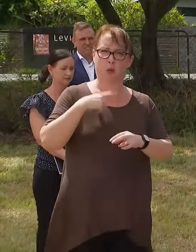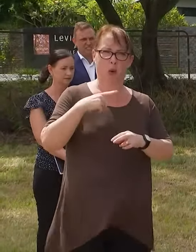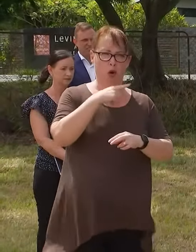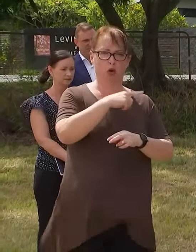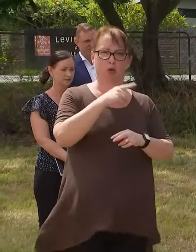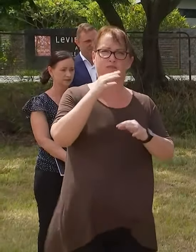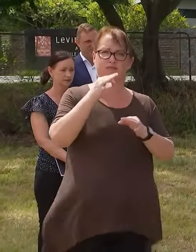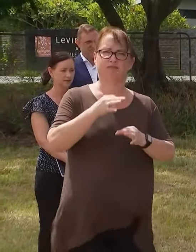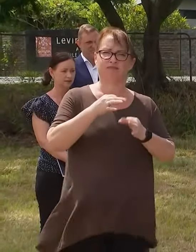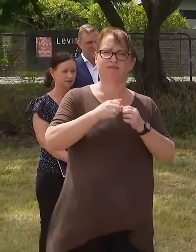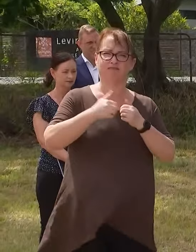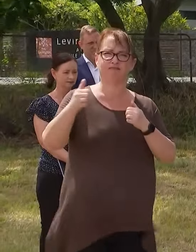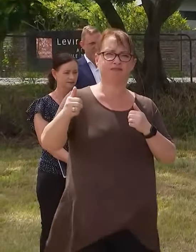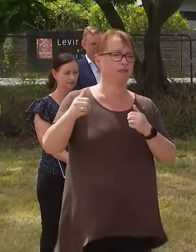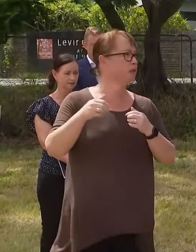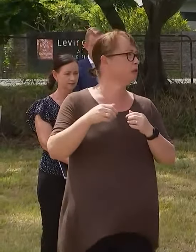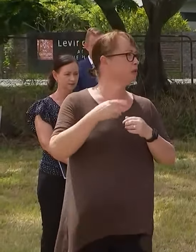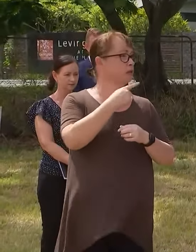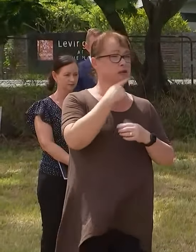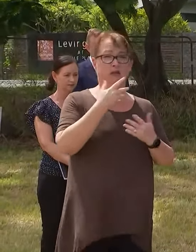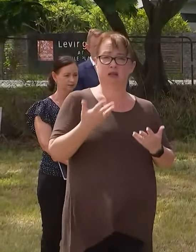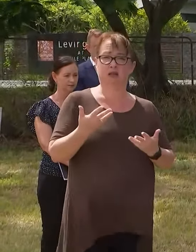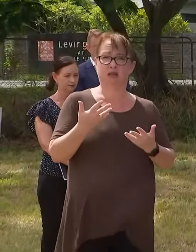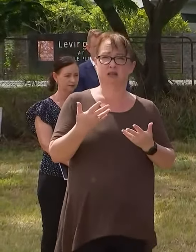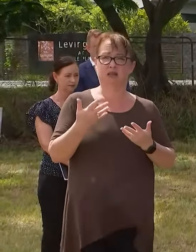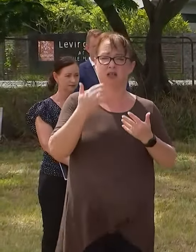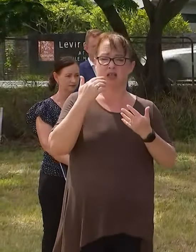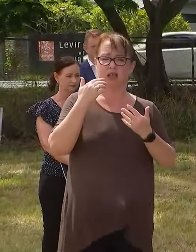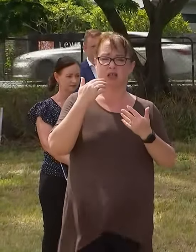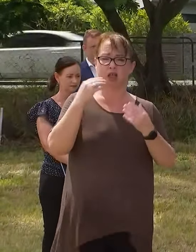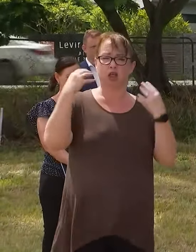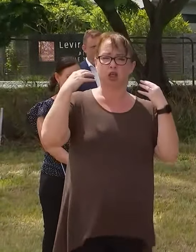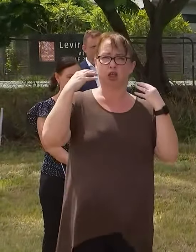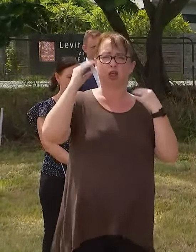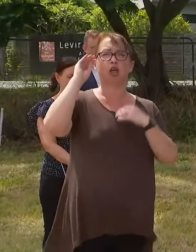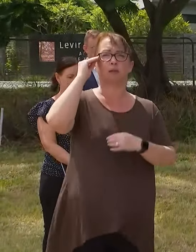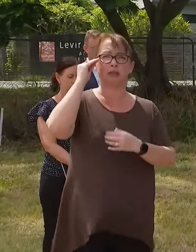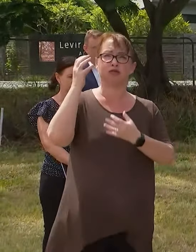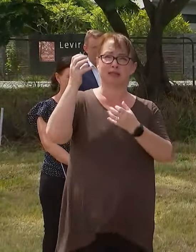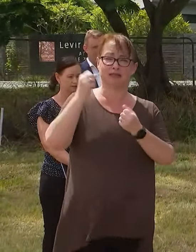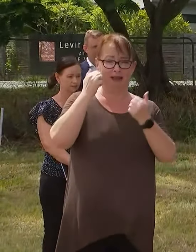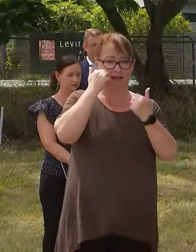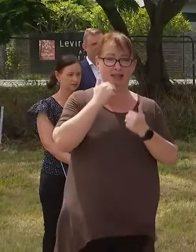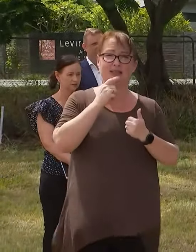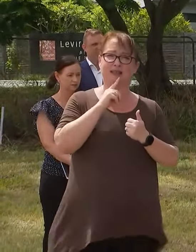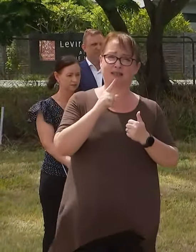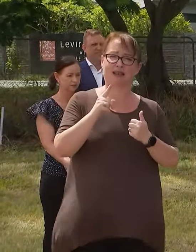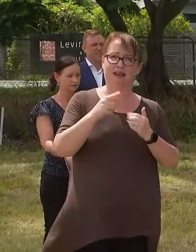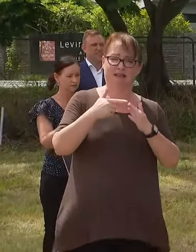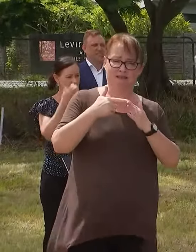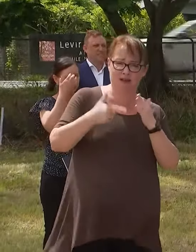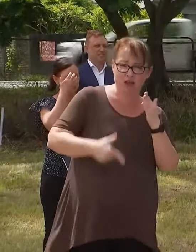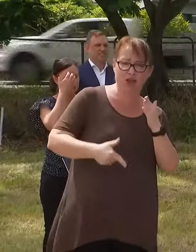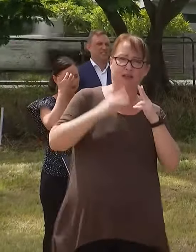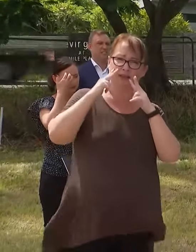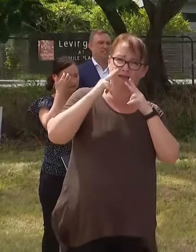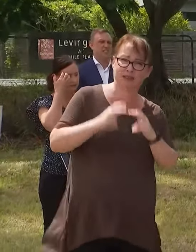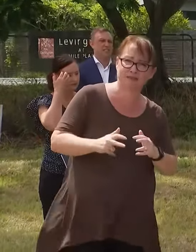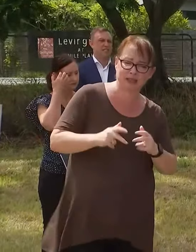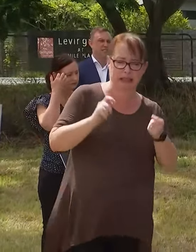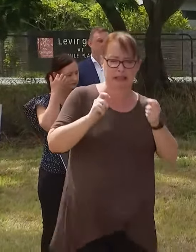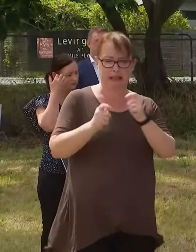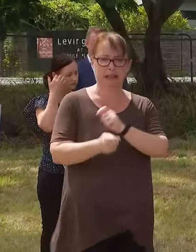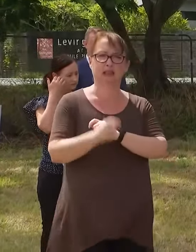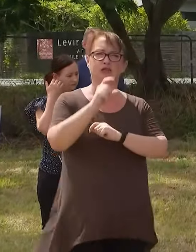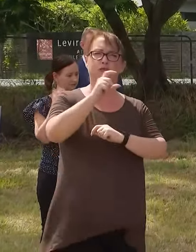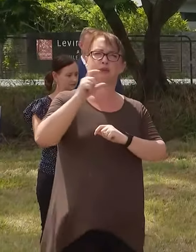Basically, the evidence that the committee had received was that there's further investigation to occur to amendments to the CCC